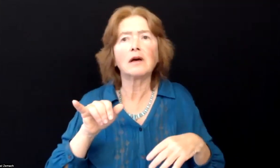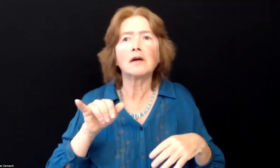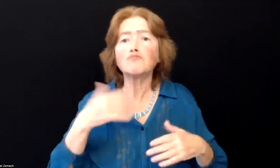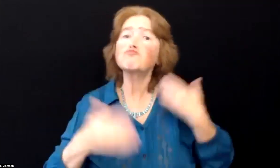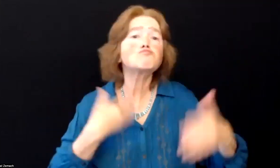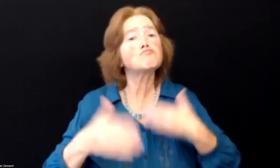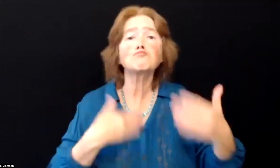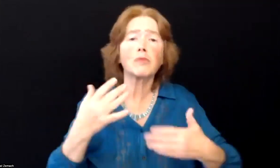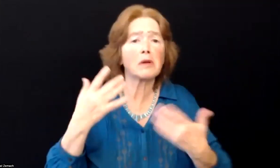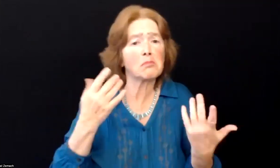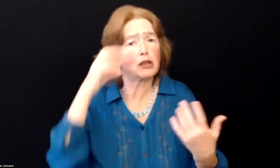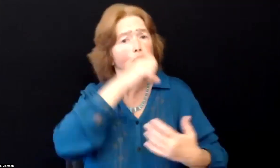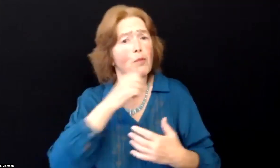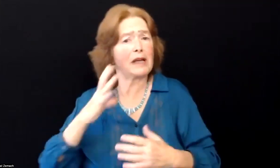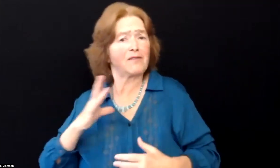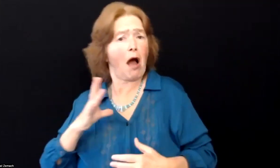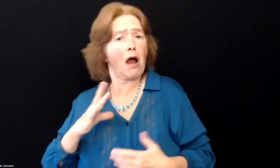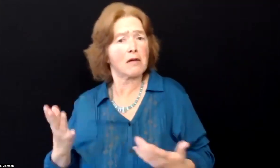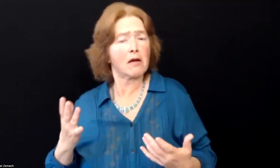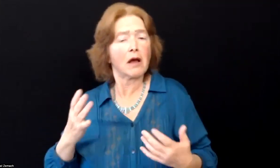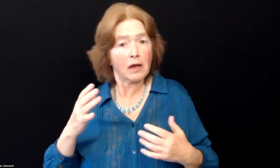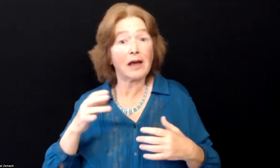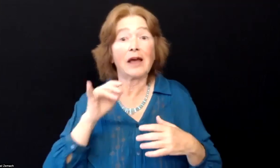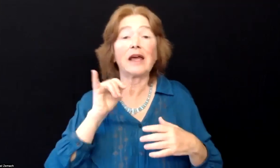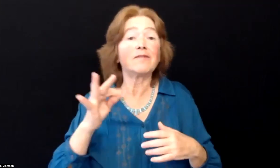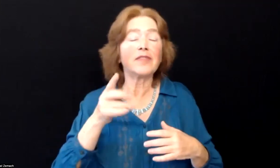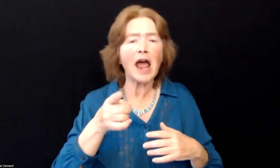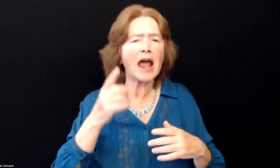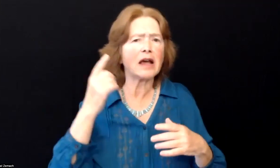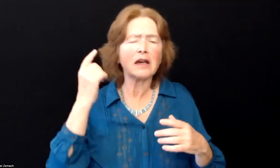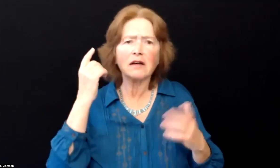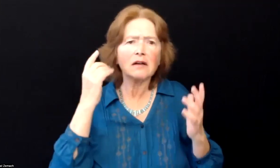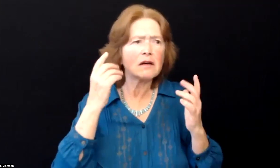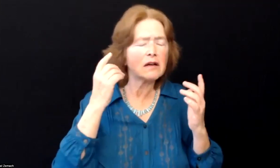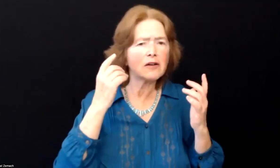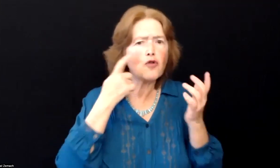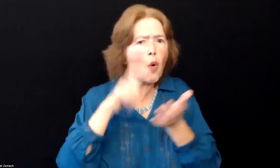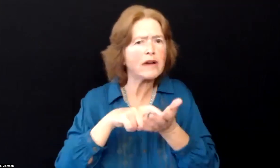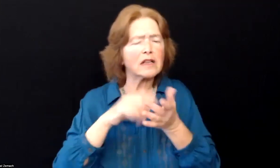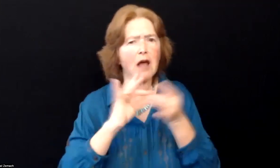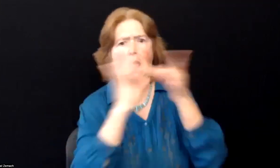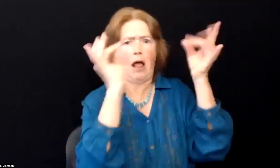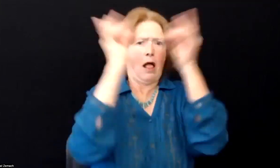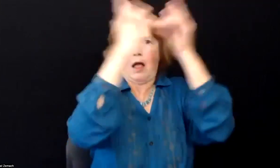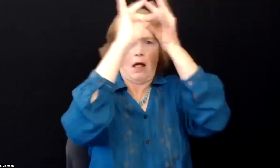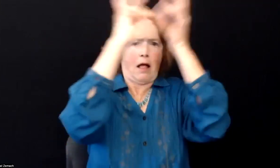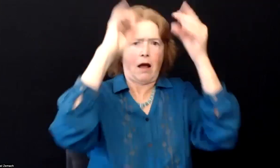that awareness, to kind of change that assumption that, oh, everything is fine. But if,